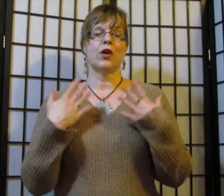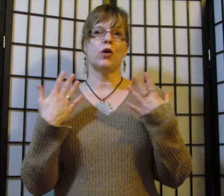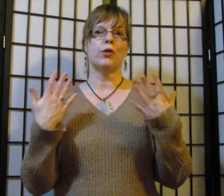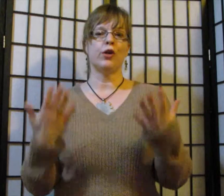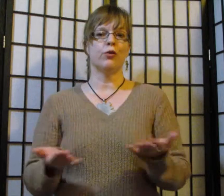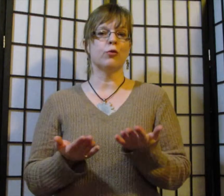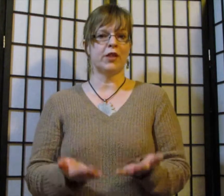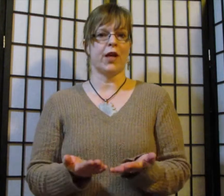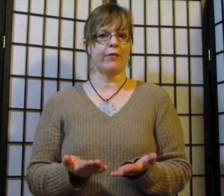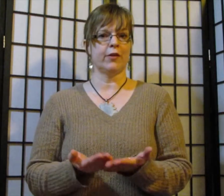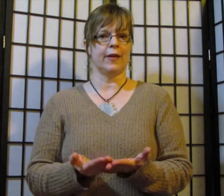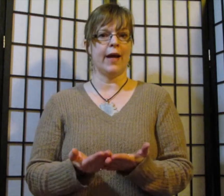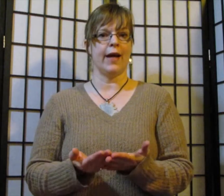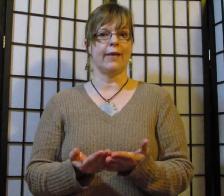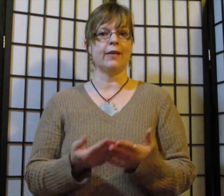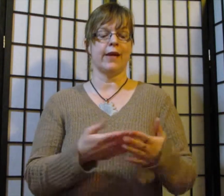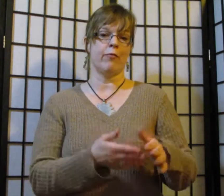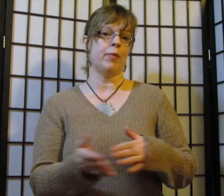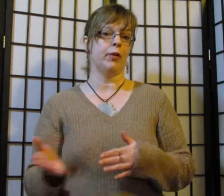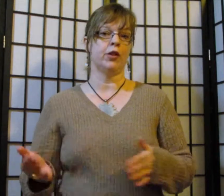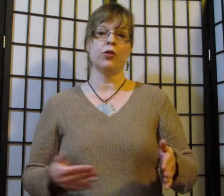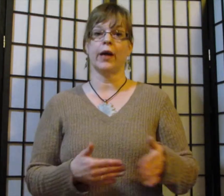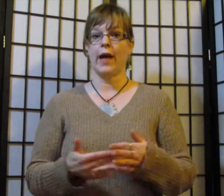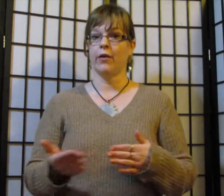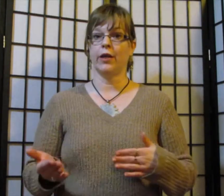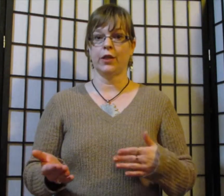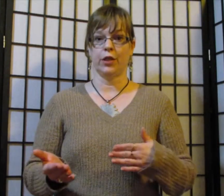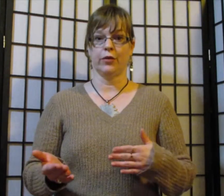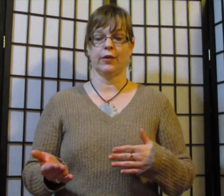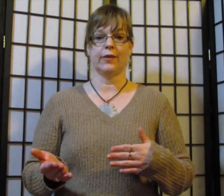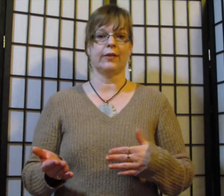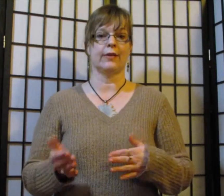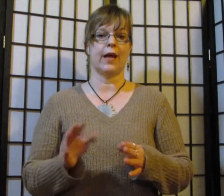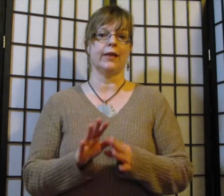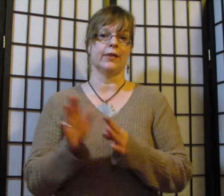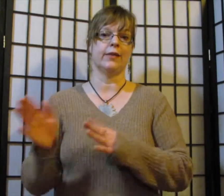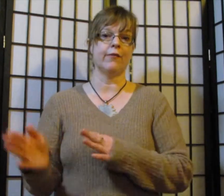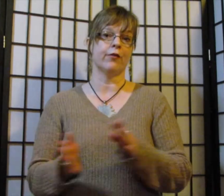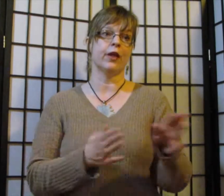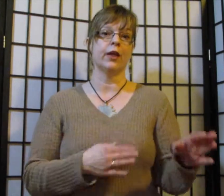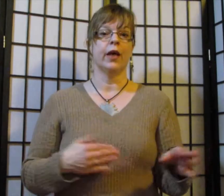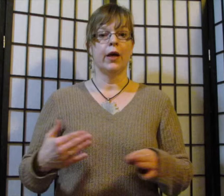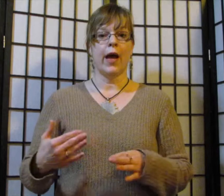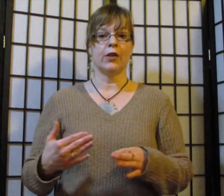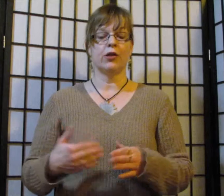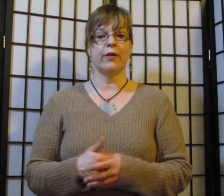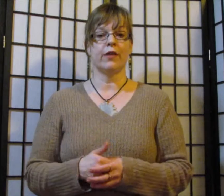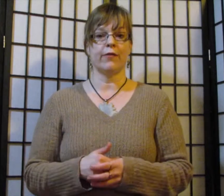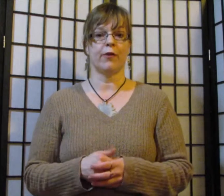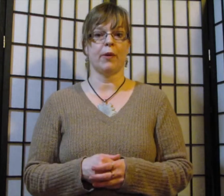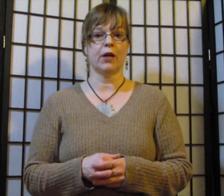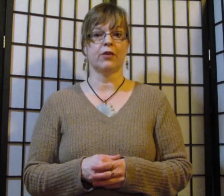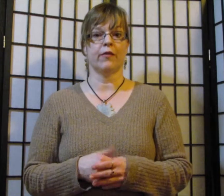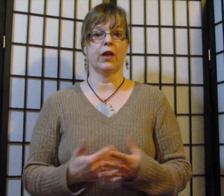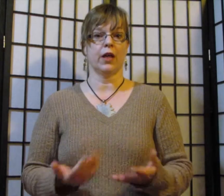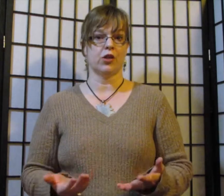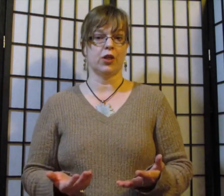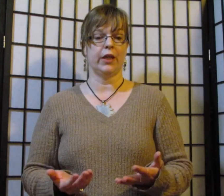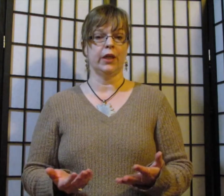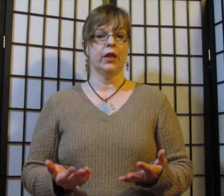So use whichever sign the deaf people in your area use. This is a sign that's different as you live in different parts of the country.